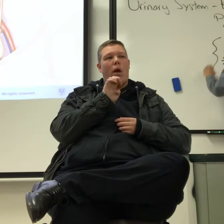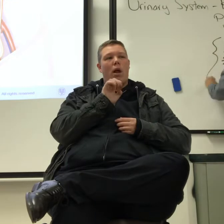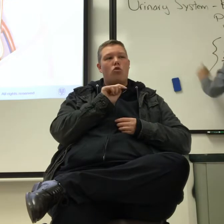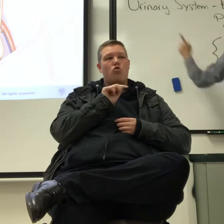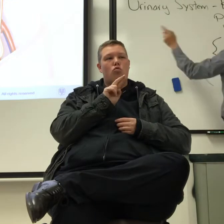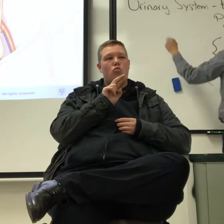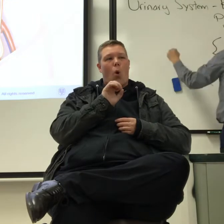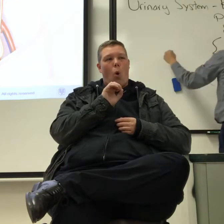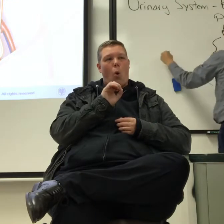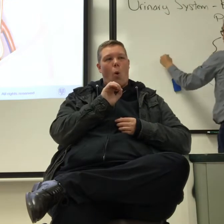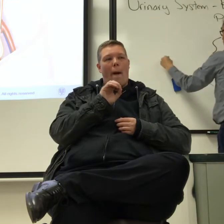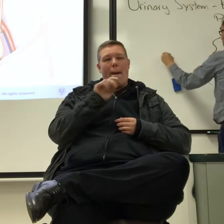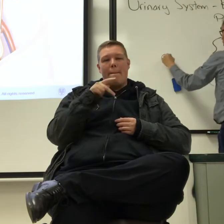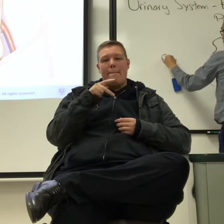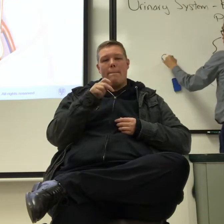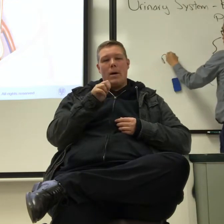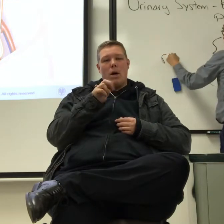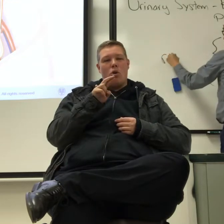You can't really tell that from the picture.